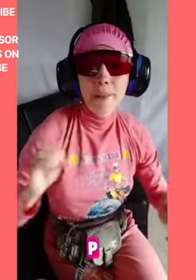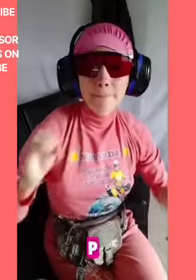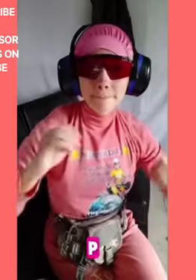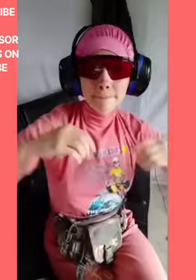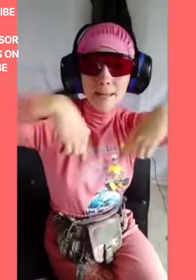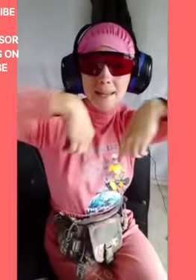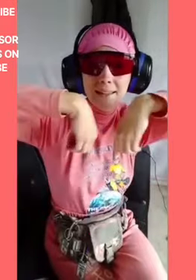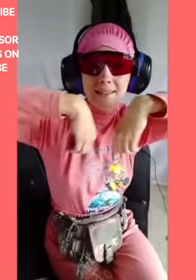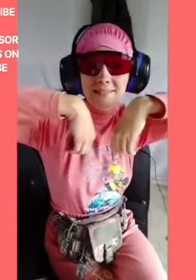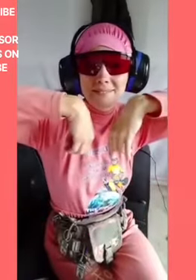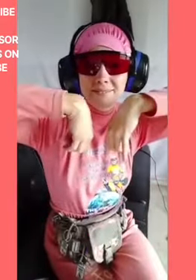P.